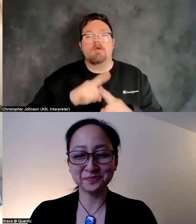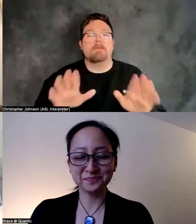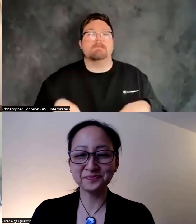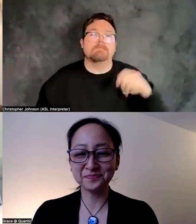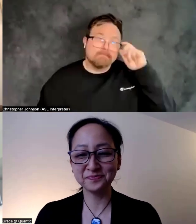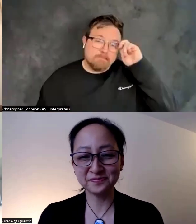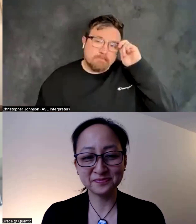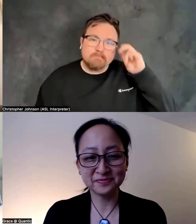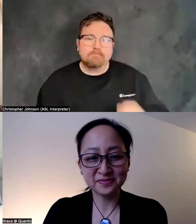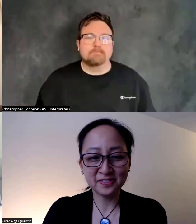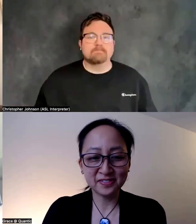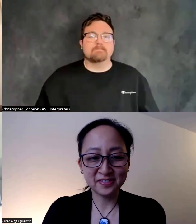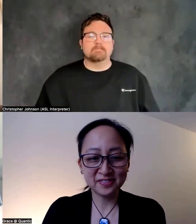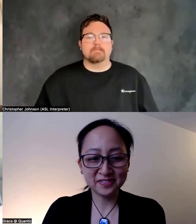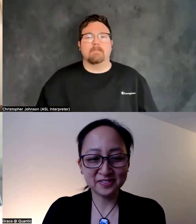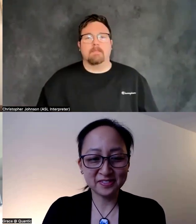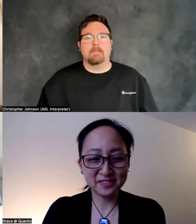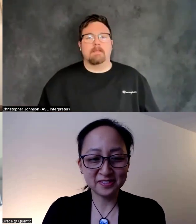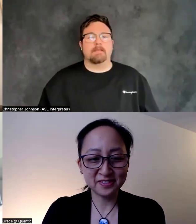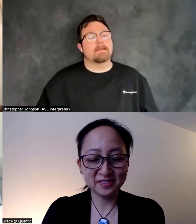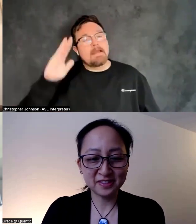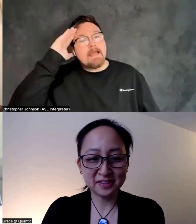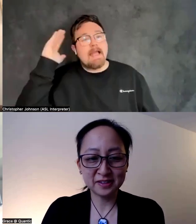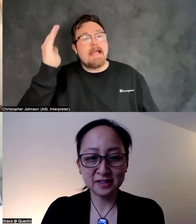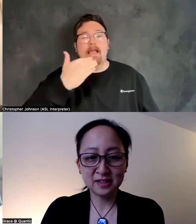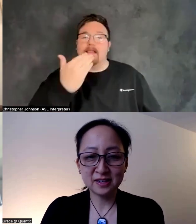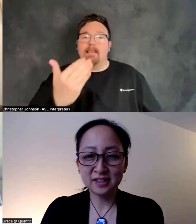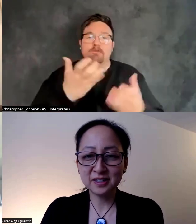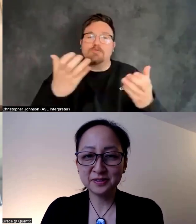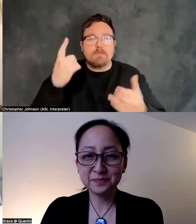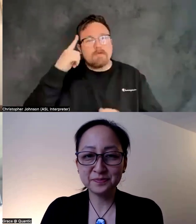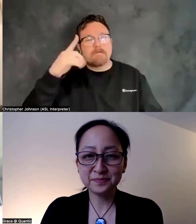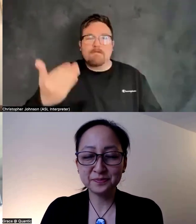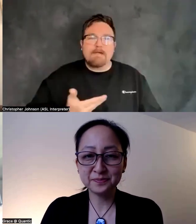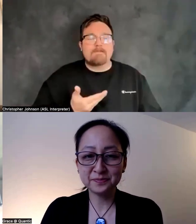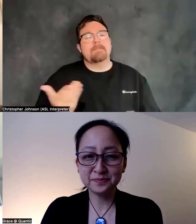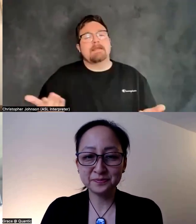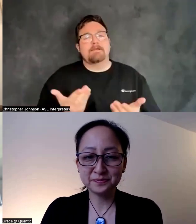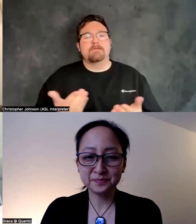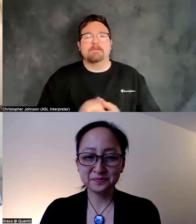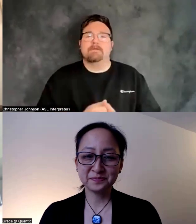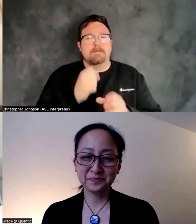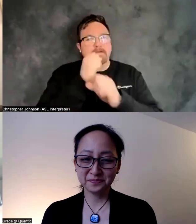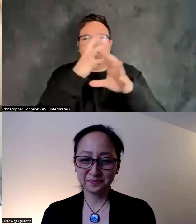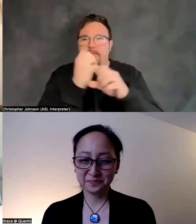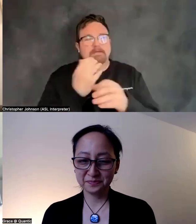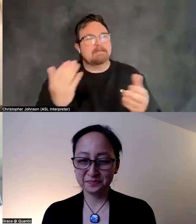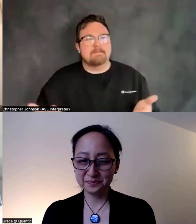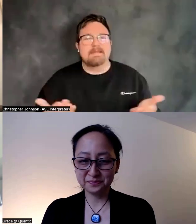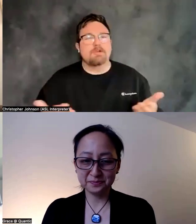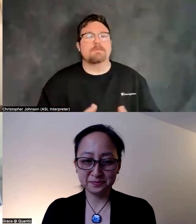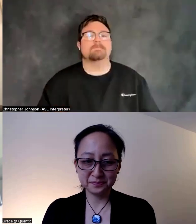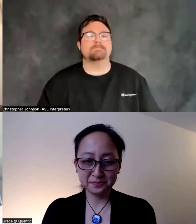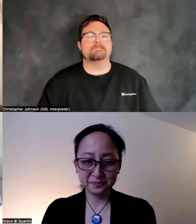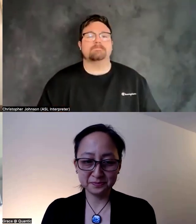Akash. Hi, thank you so much again for inviting us over here. It's great to be in this event.